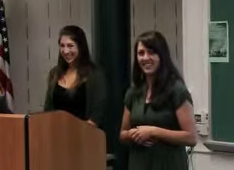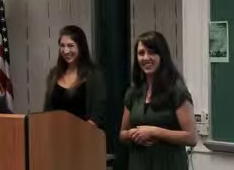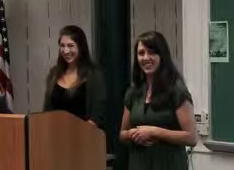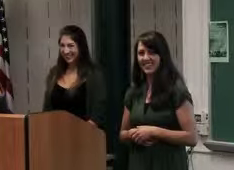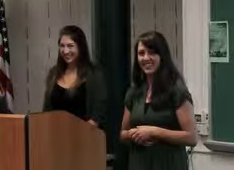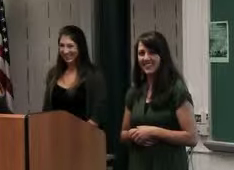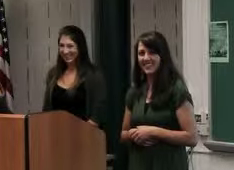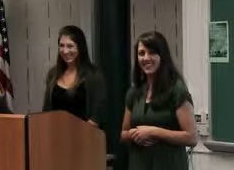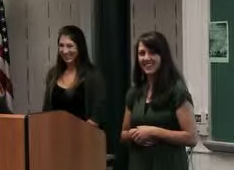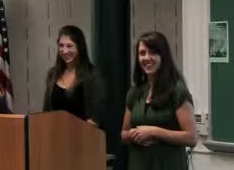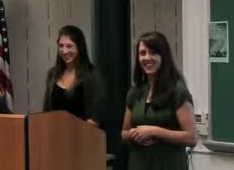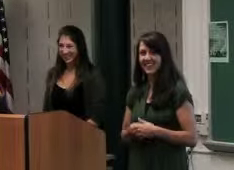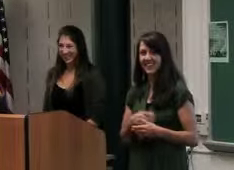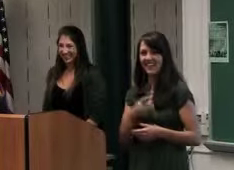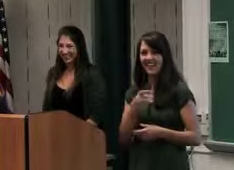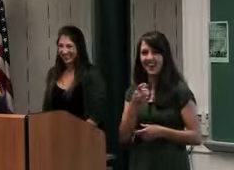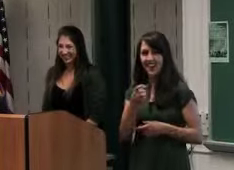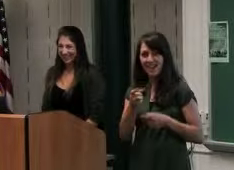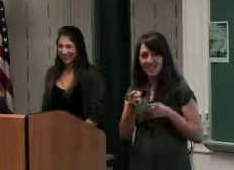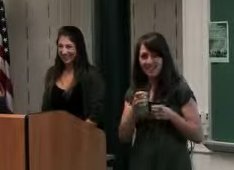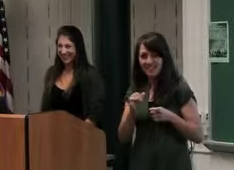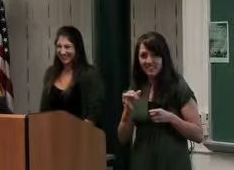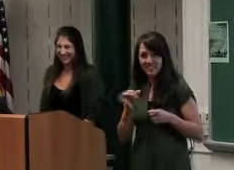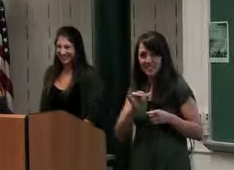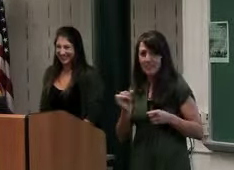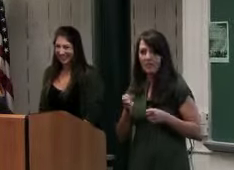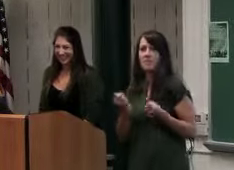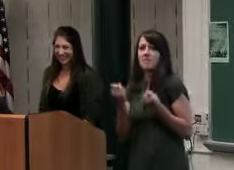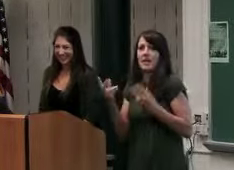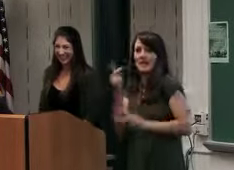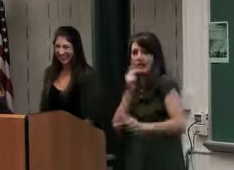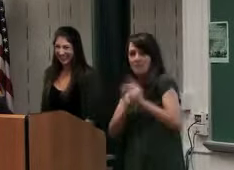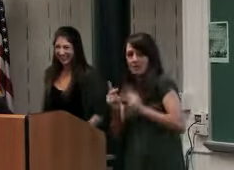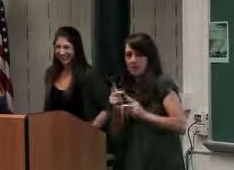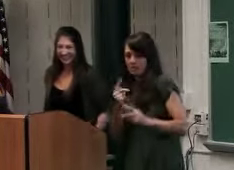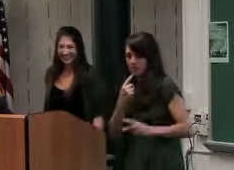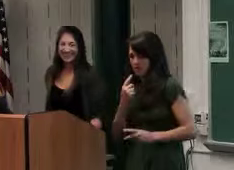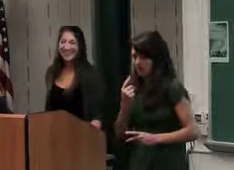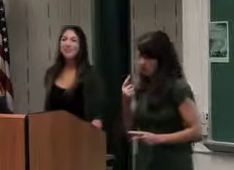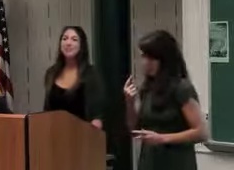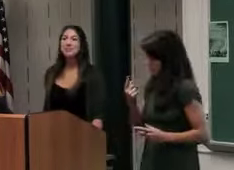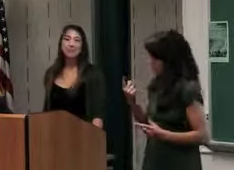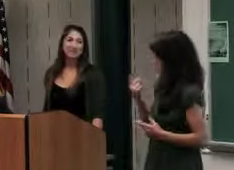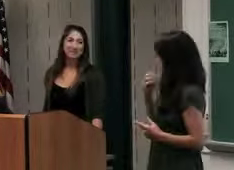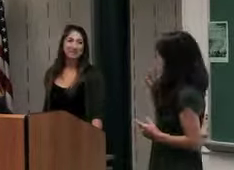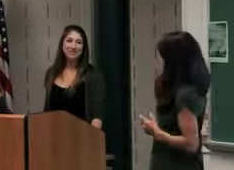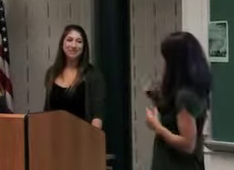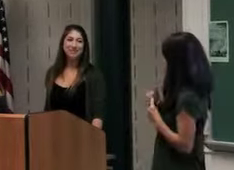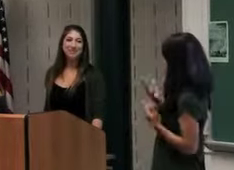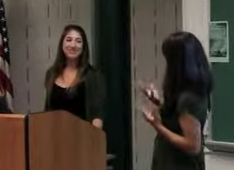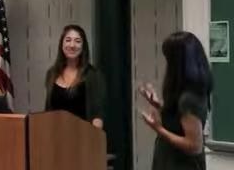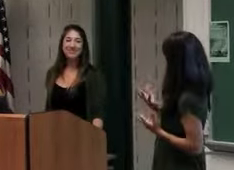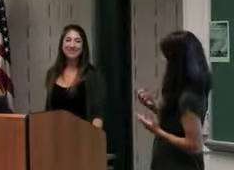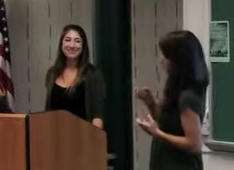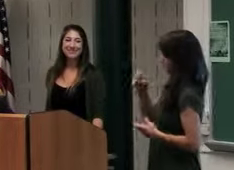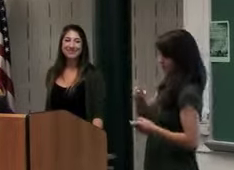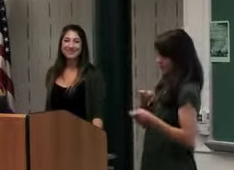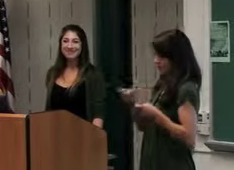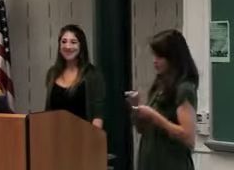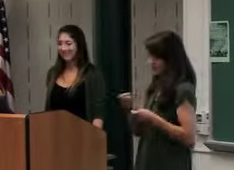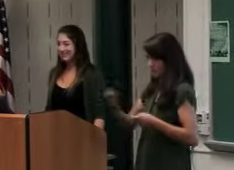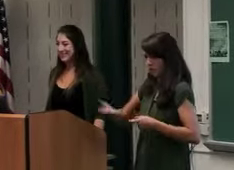You handled that the way so many of us handle that? Like, what are you talking about? I'm just... And you have to deal with it. And introduce